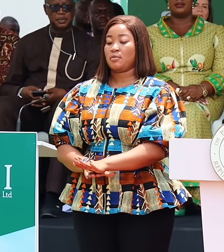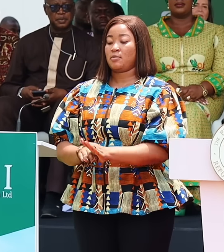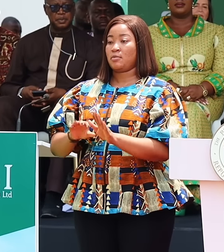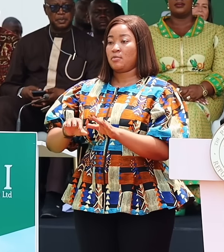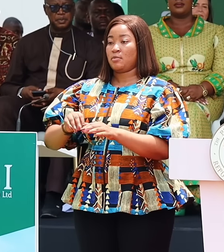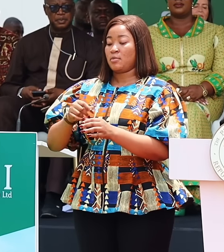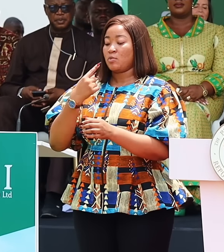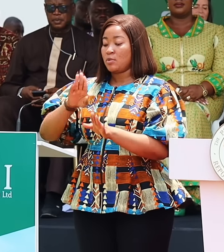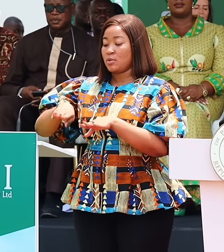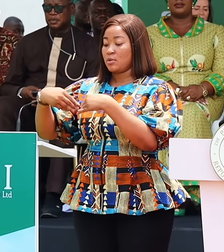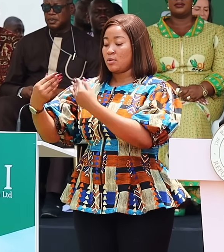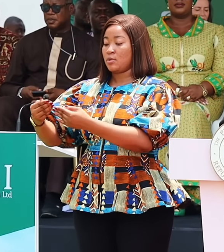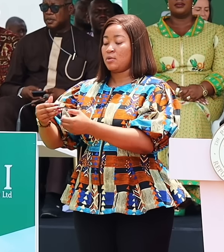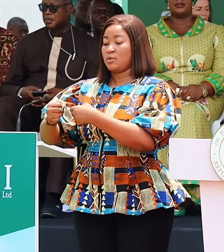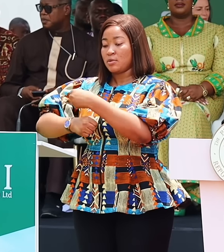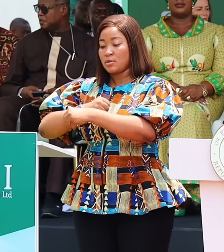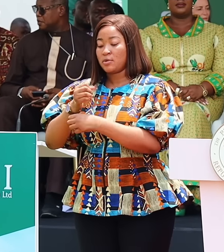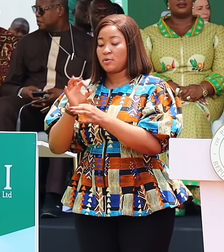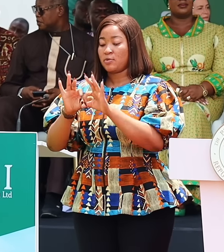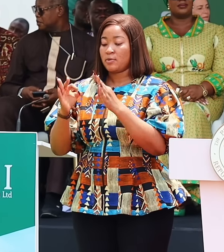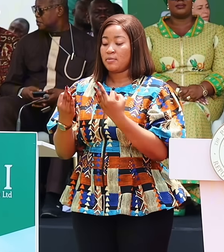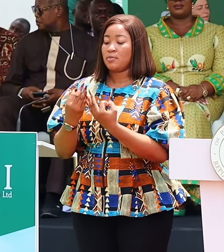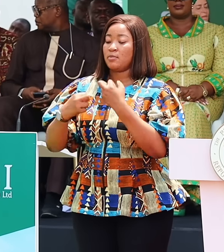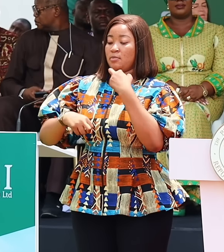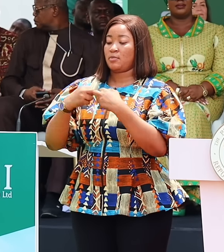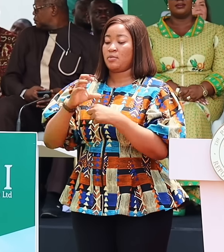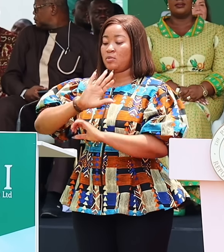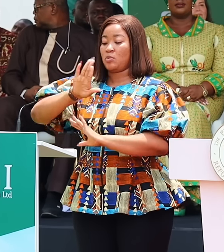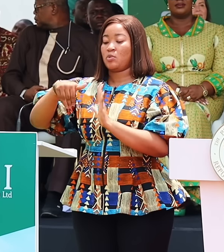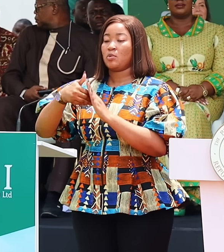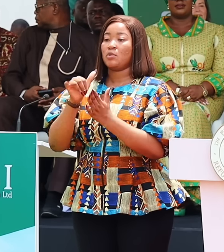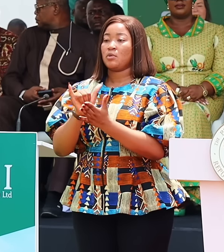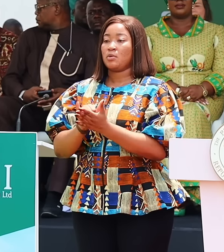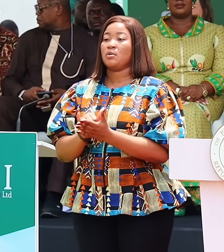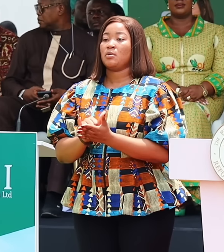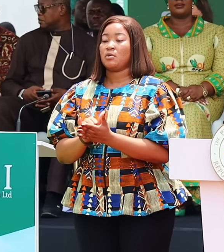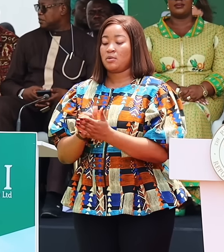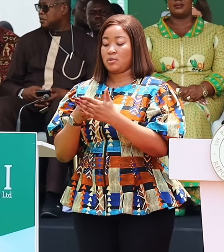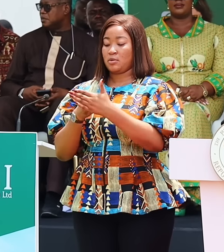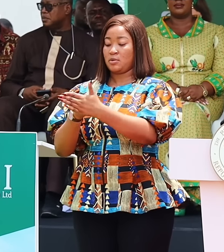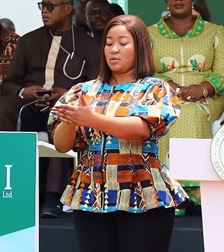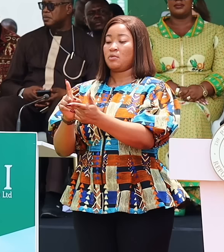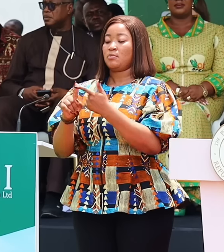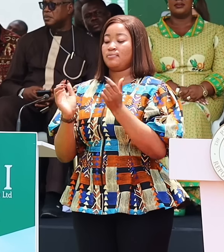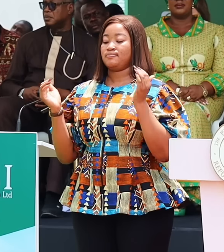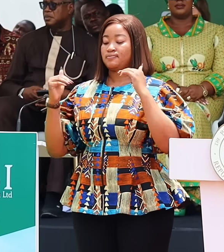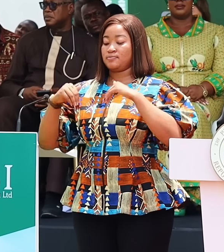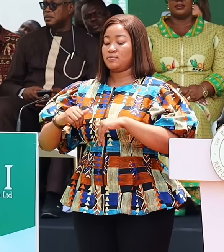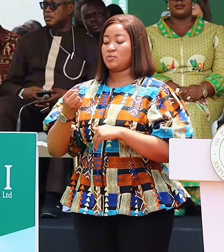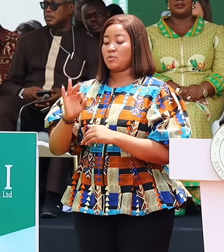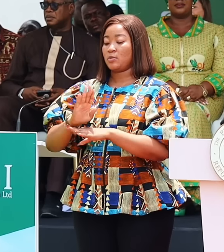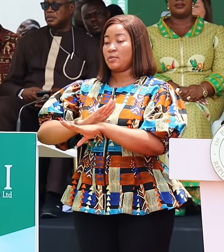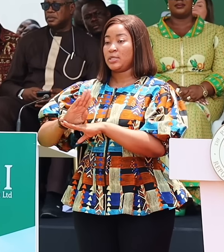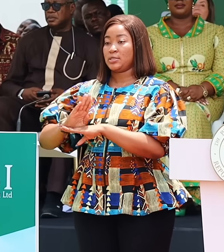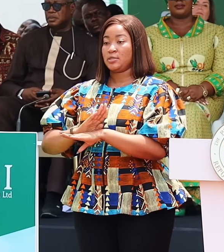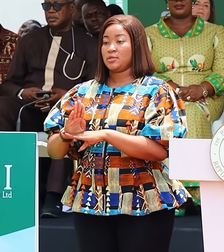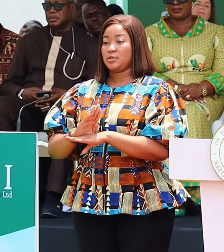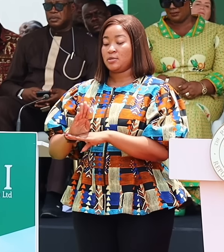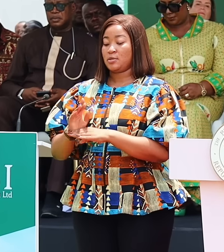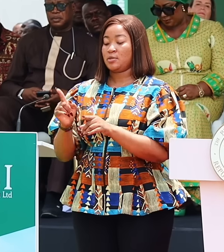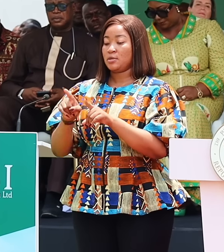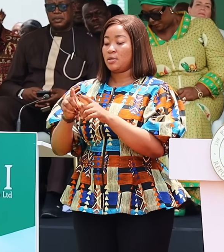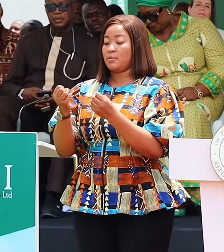succession struggles, family problems, and all that eventually lead to the collapse of businesses. I've